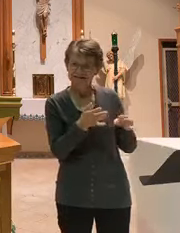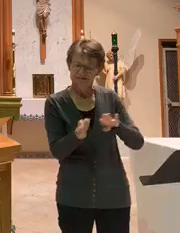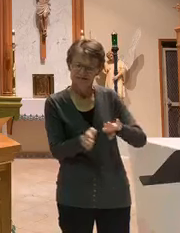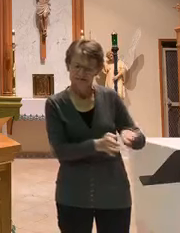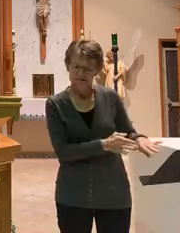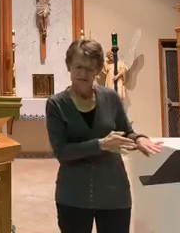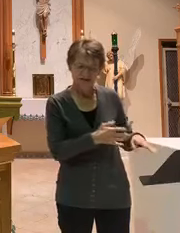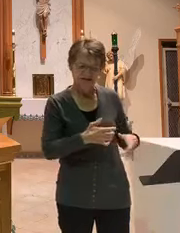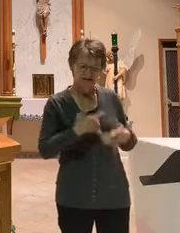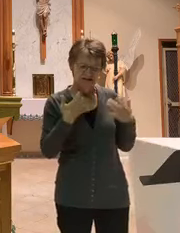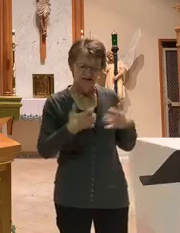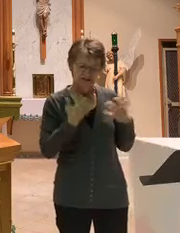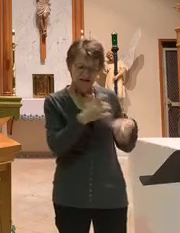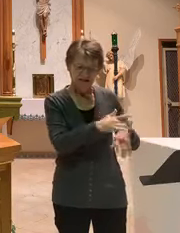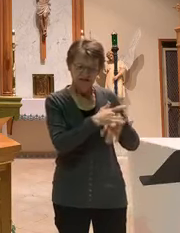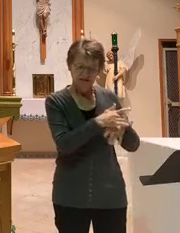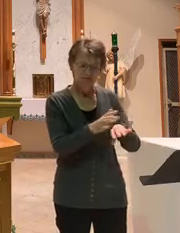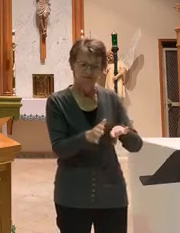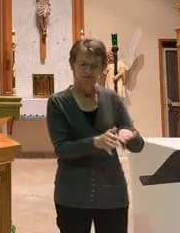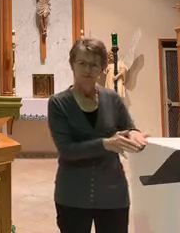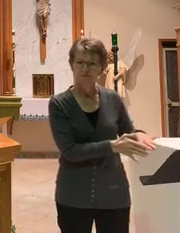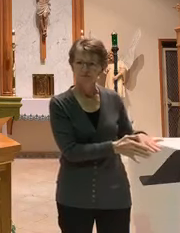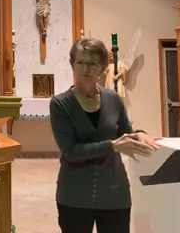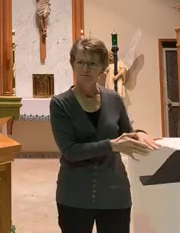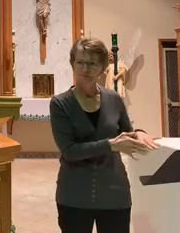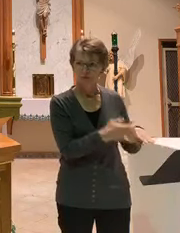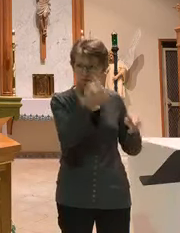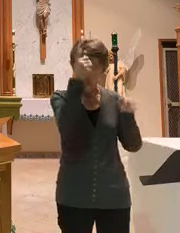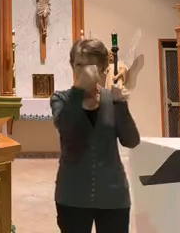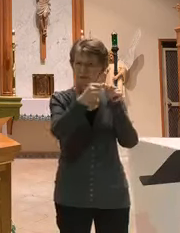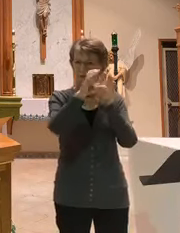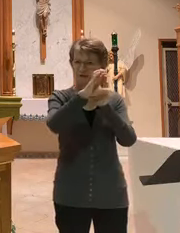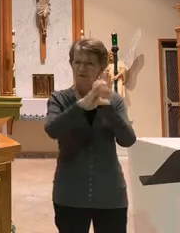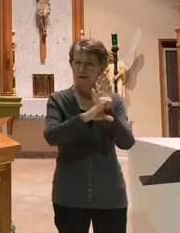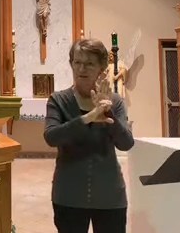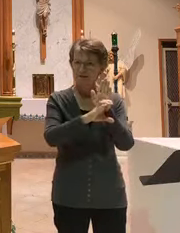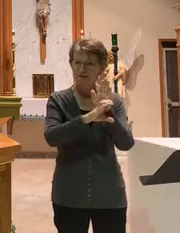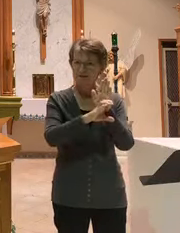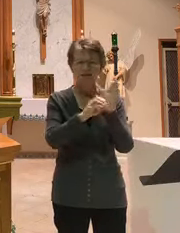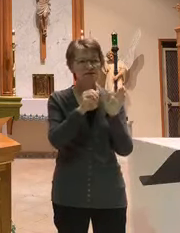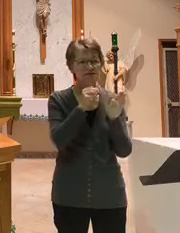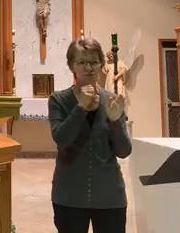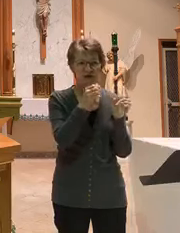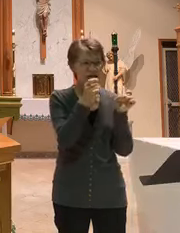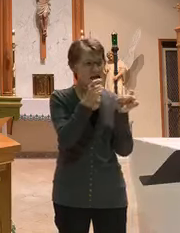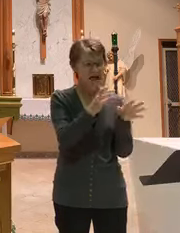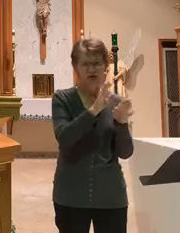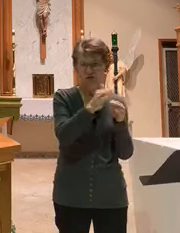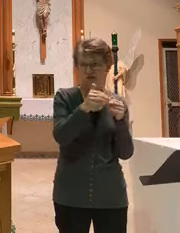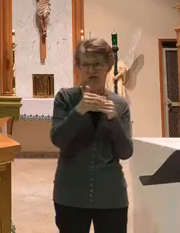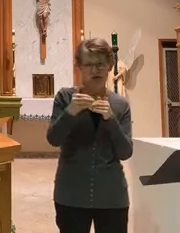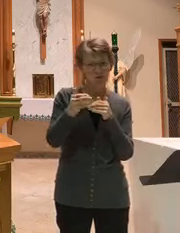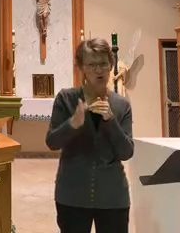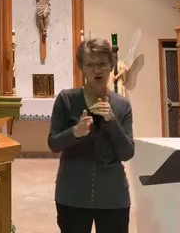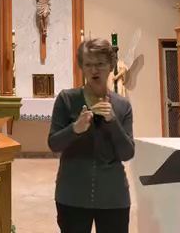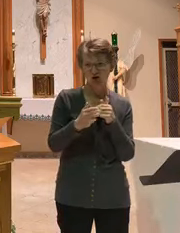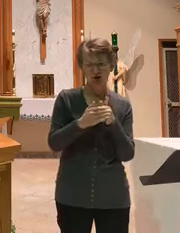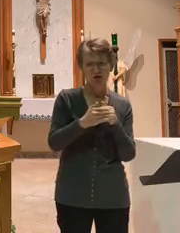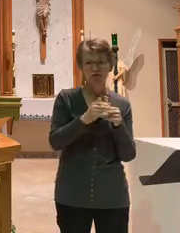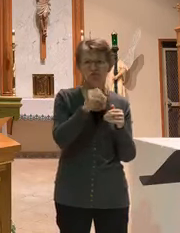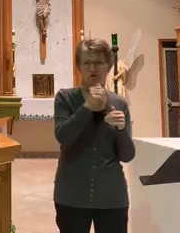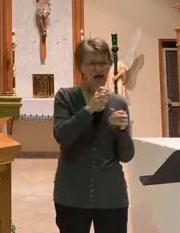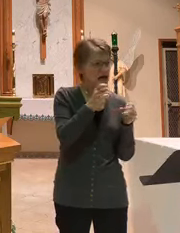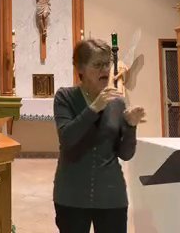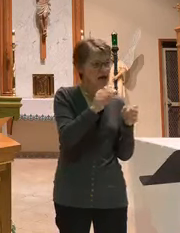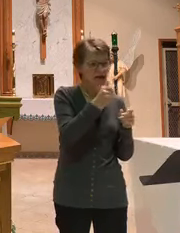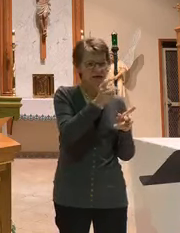sin. Think of the commandments, hate not your neighbor. Remember the Most